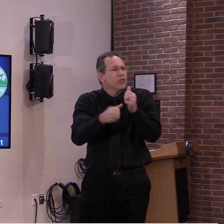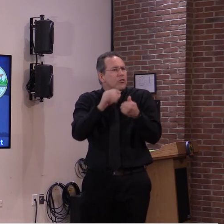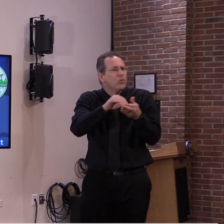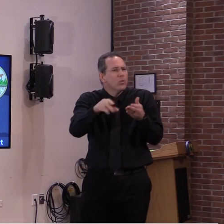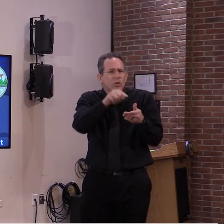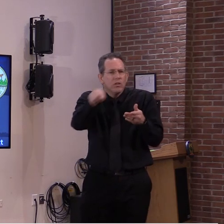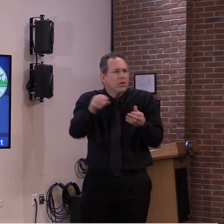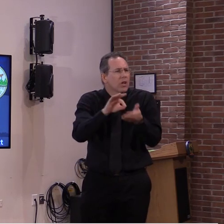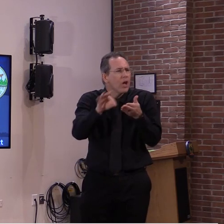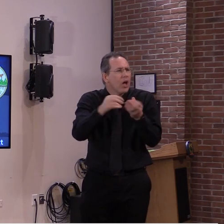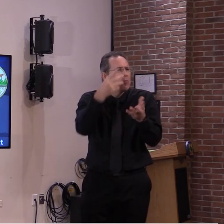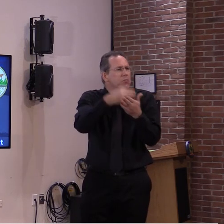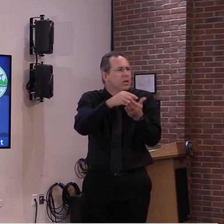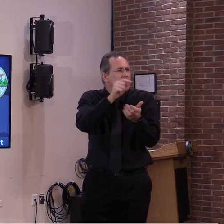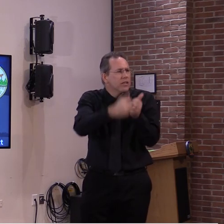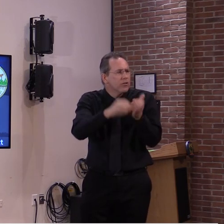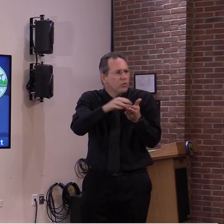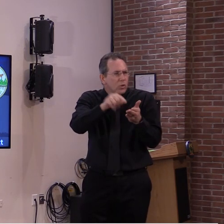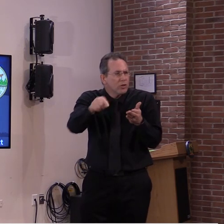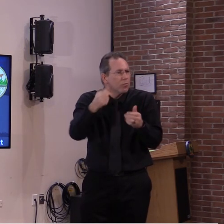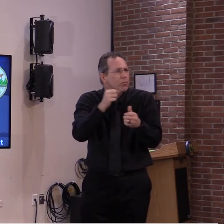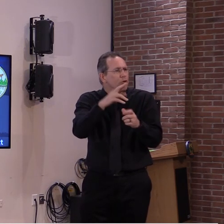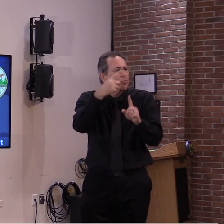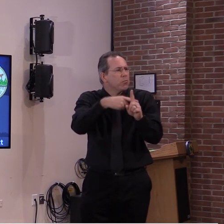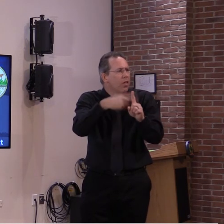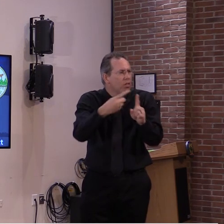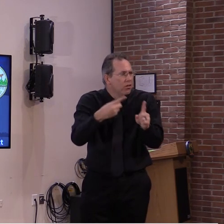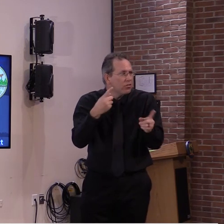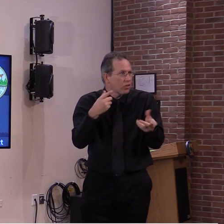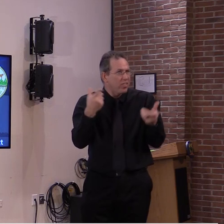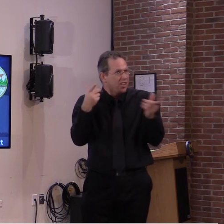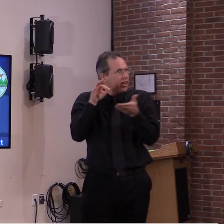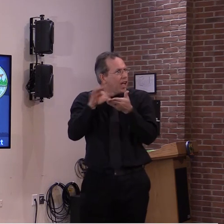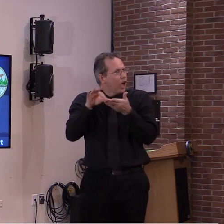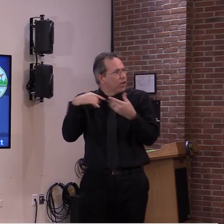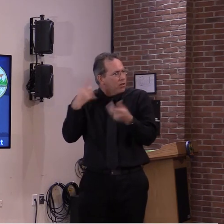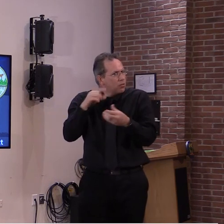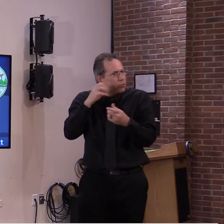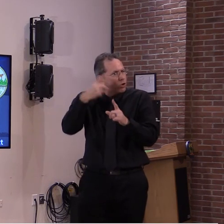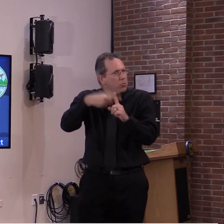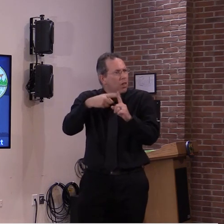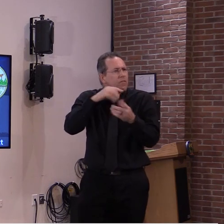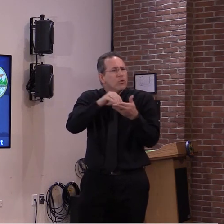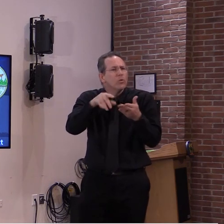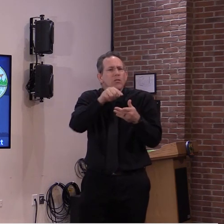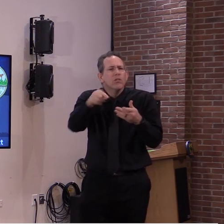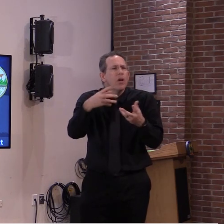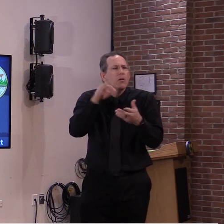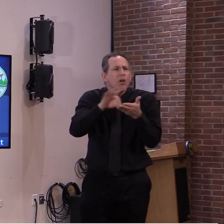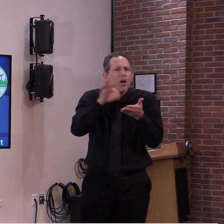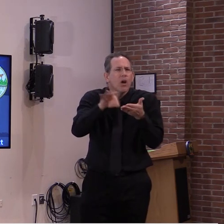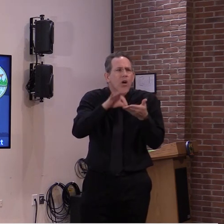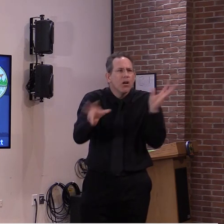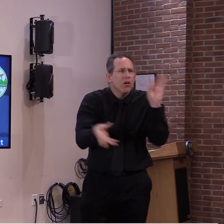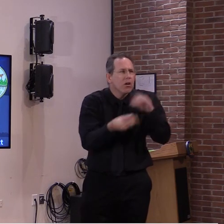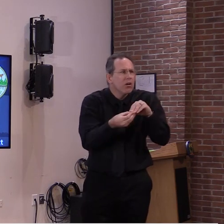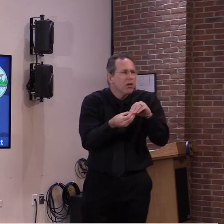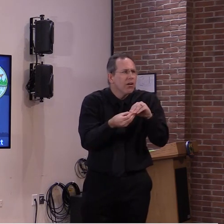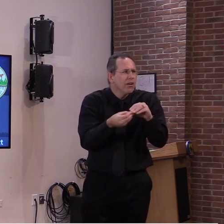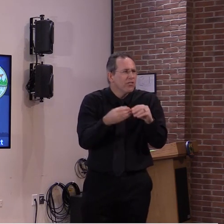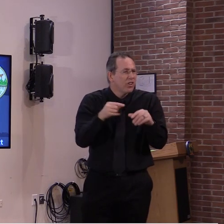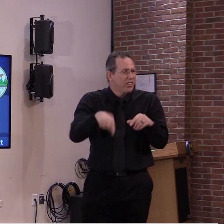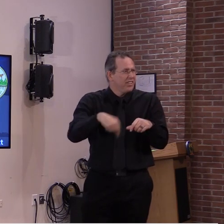then withdrew, they would be captured in the district account at the beginning of the year. Well, of course, this year something different happened in